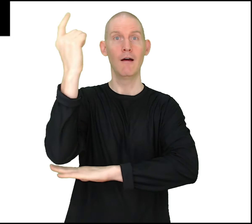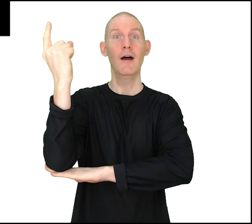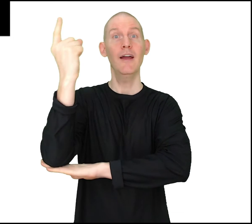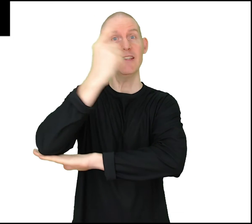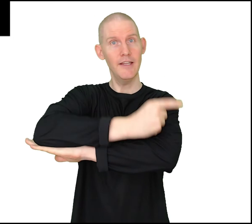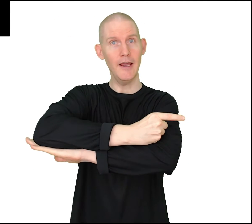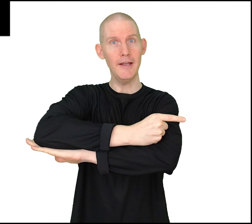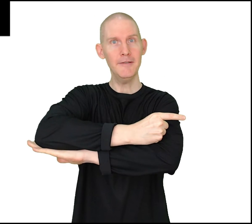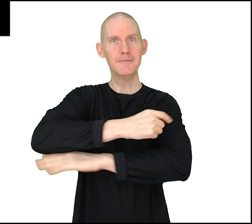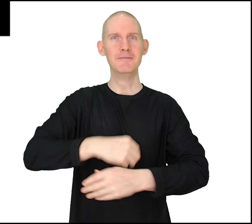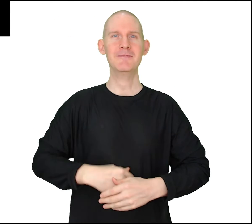Day.